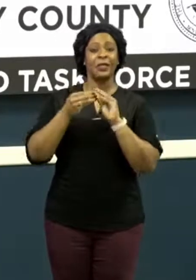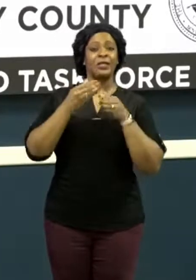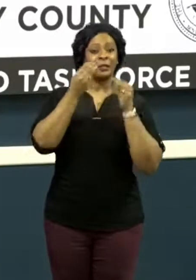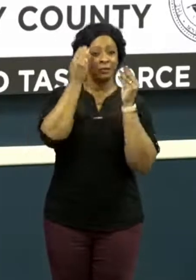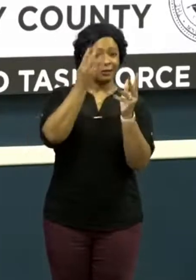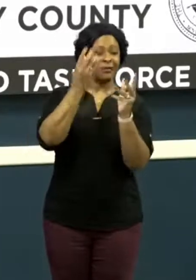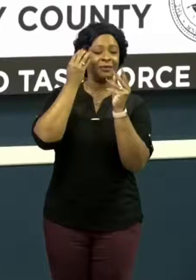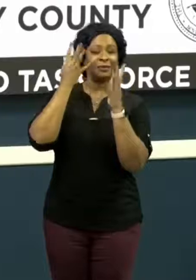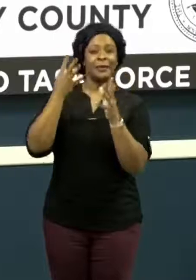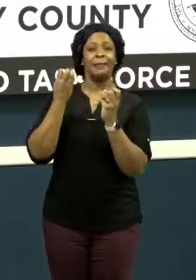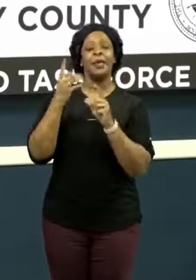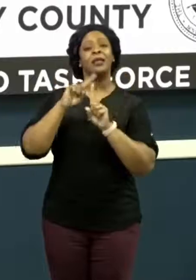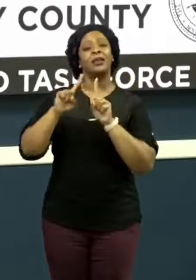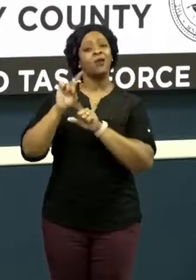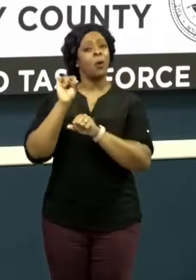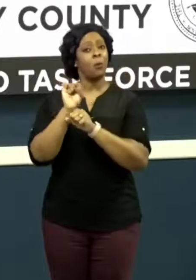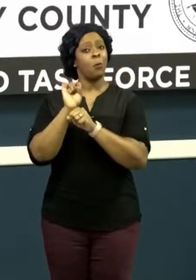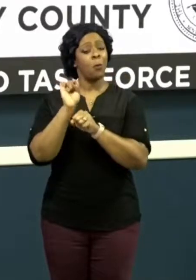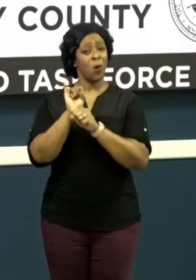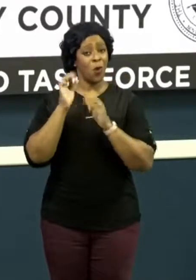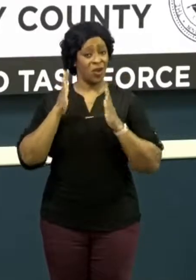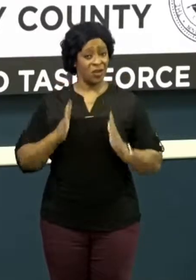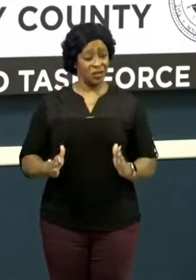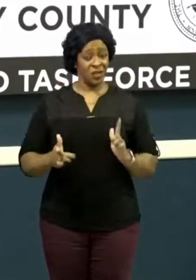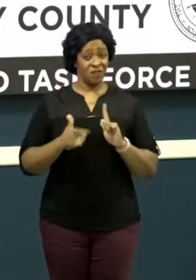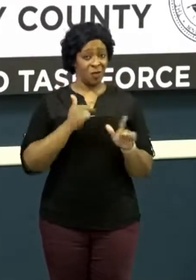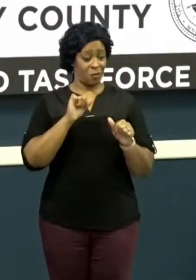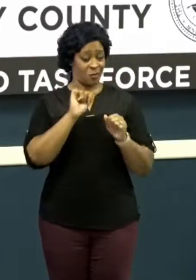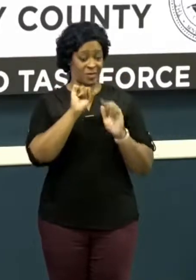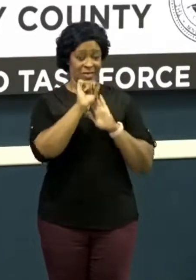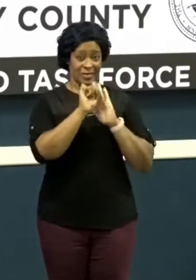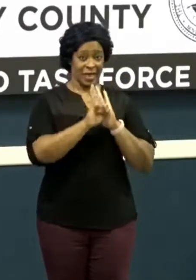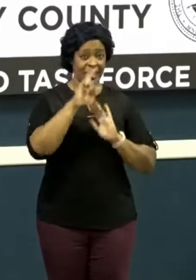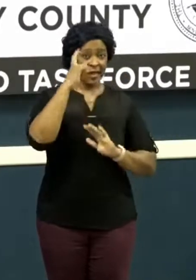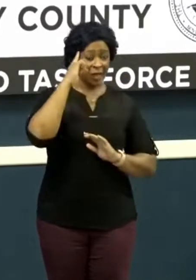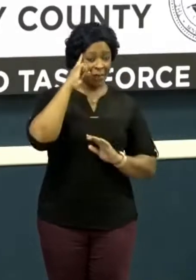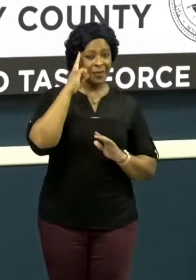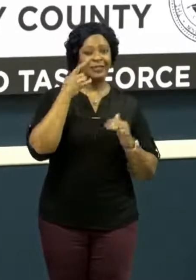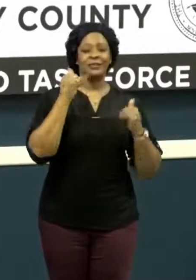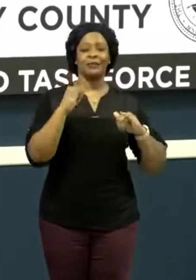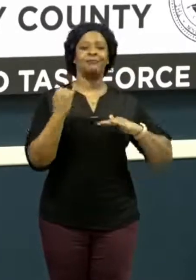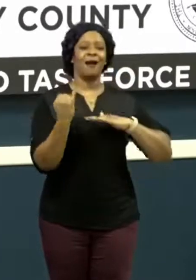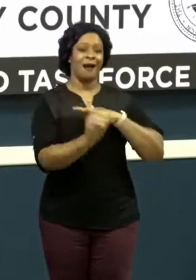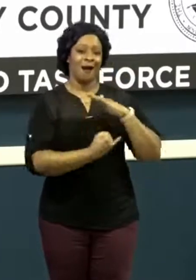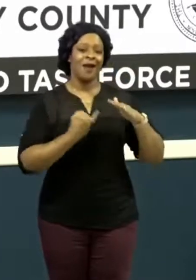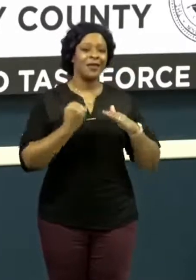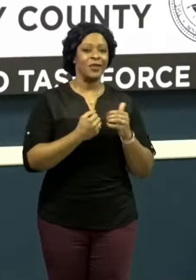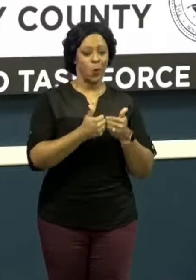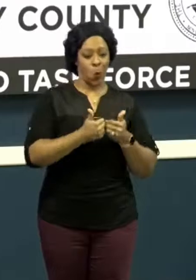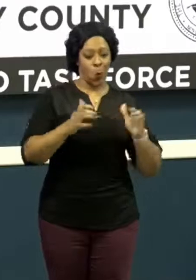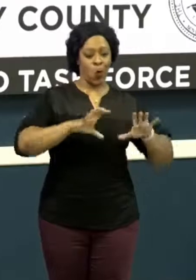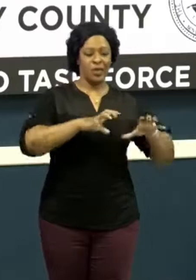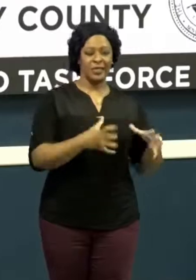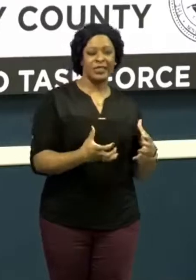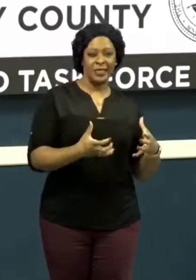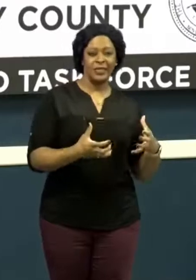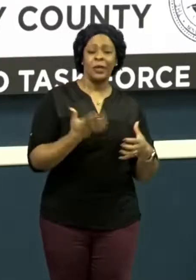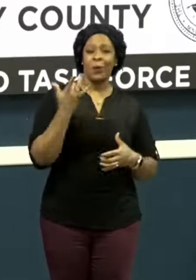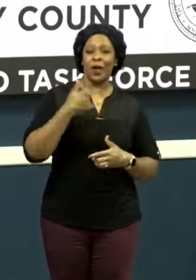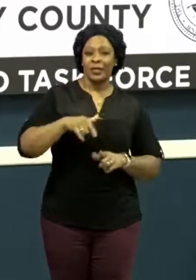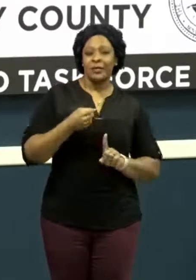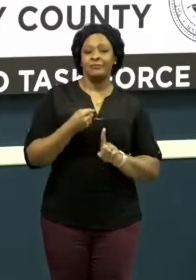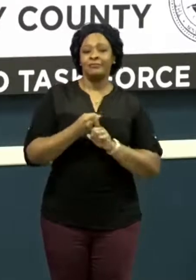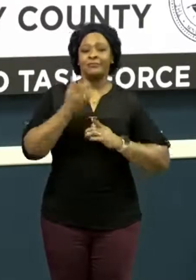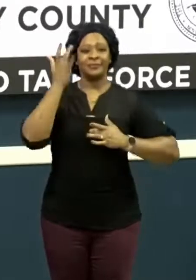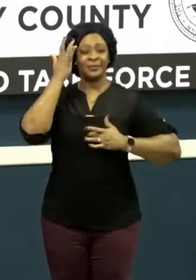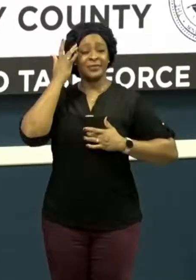the number of employees that we have out due to either quarantine or isolation. That means that some of our services